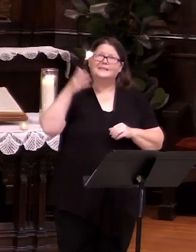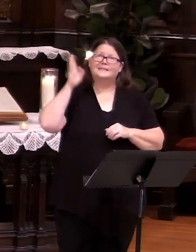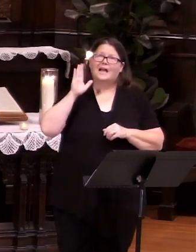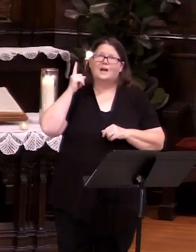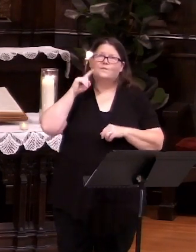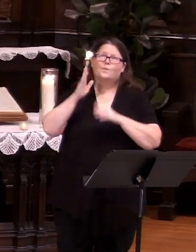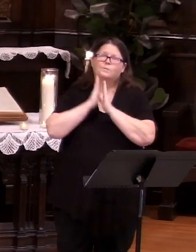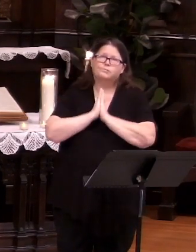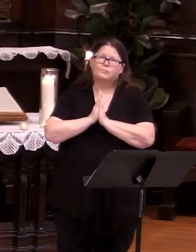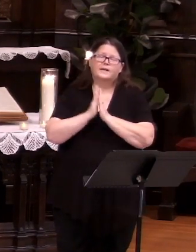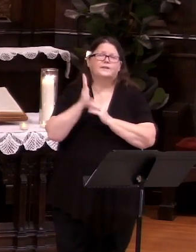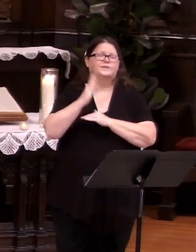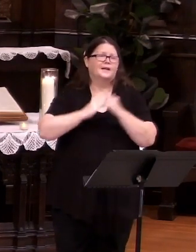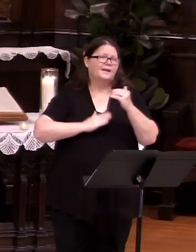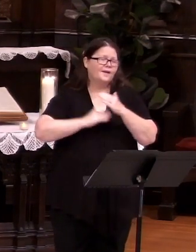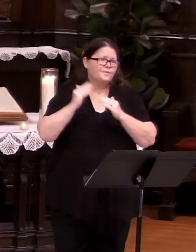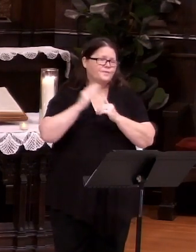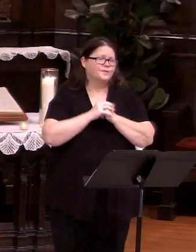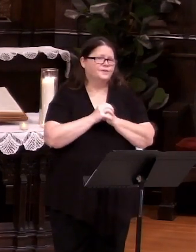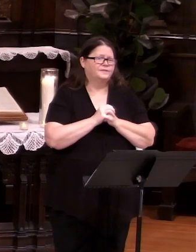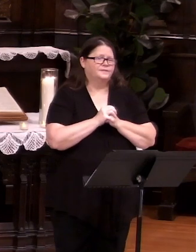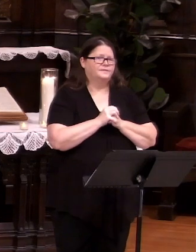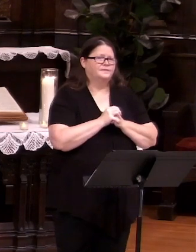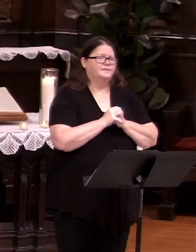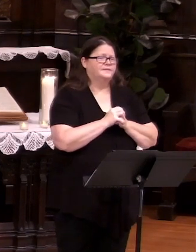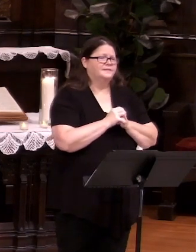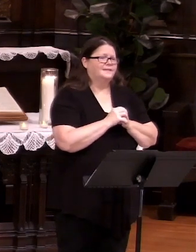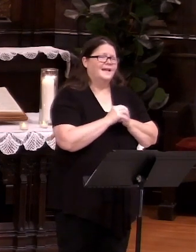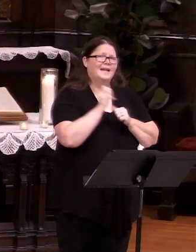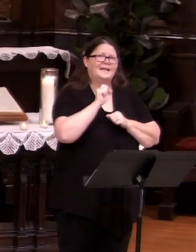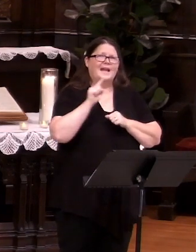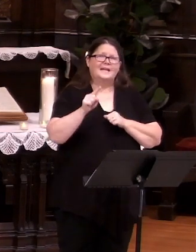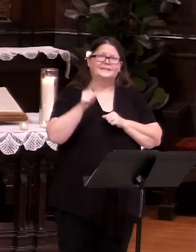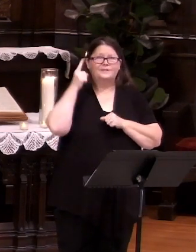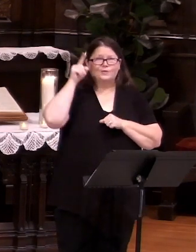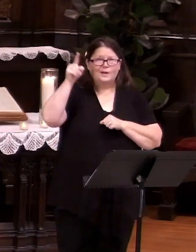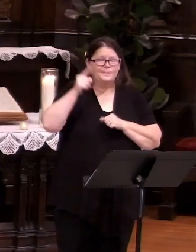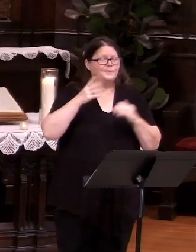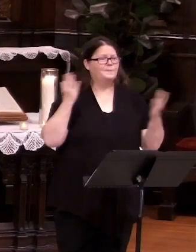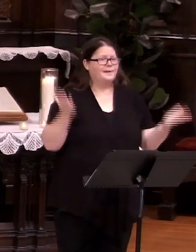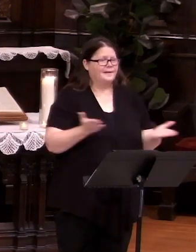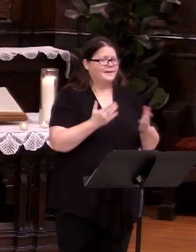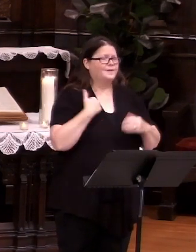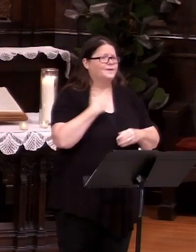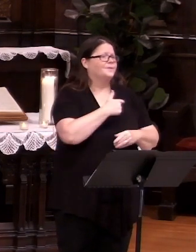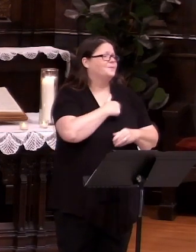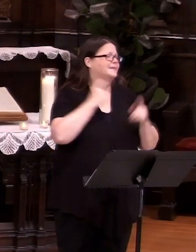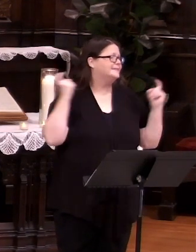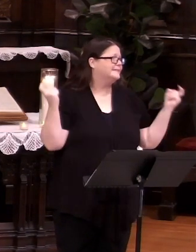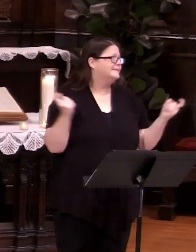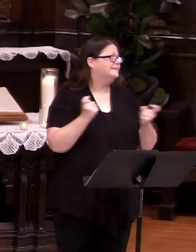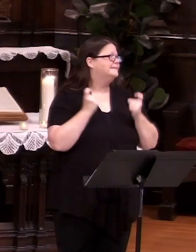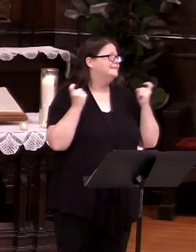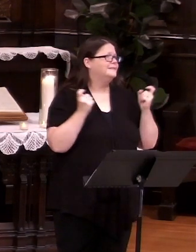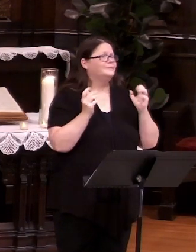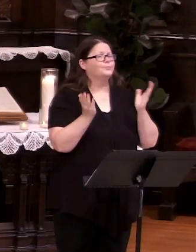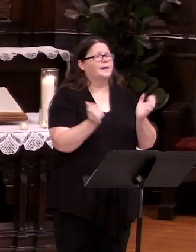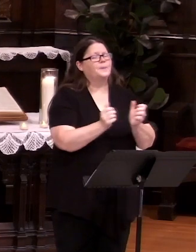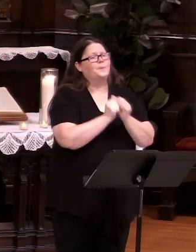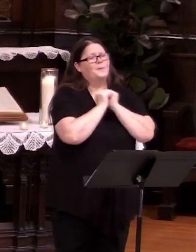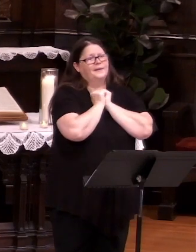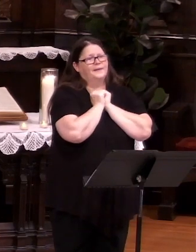comfort, and as an ask for God to be present. We celebrate